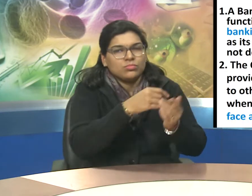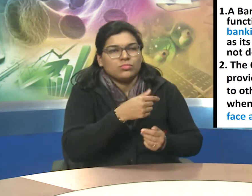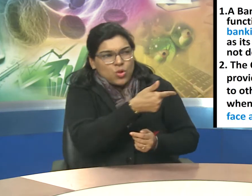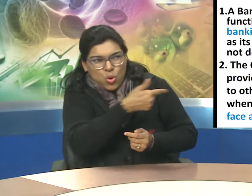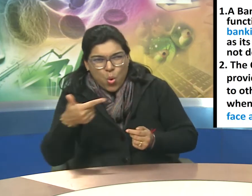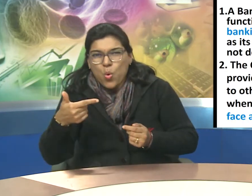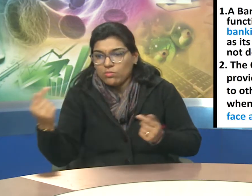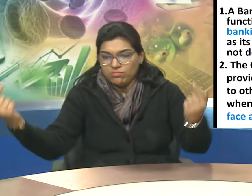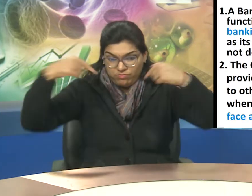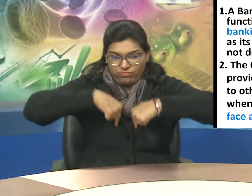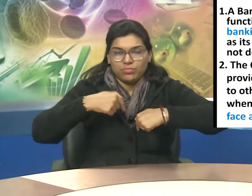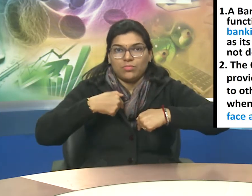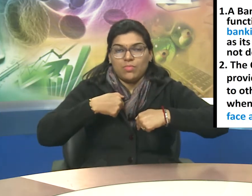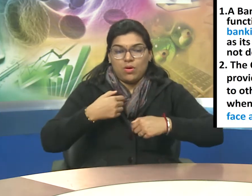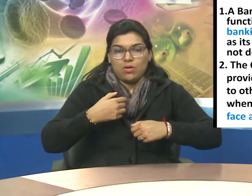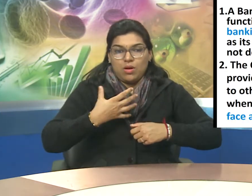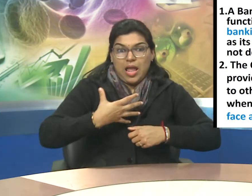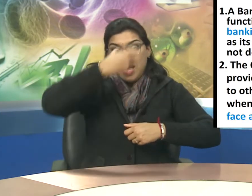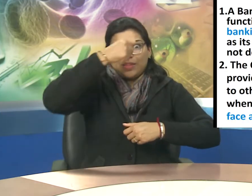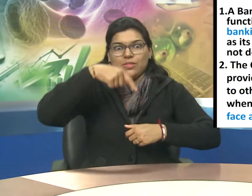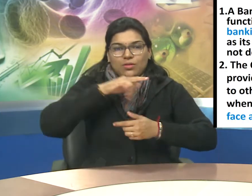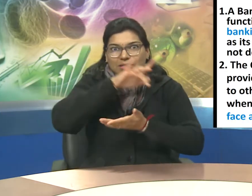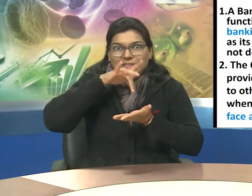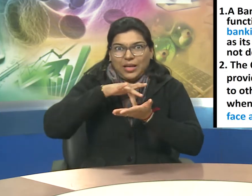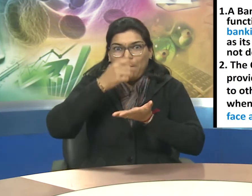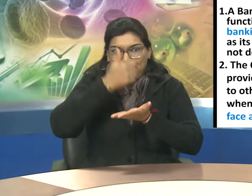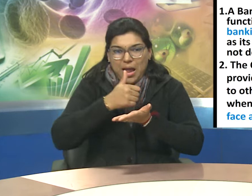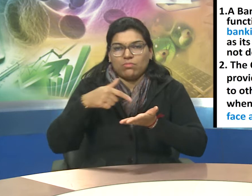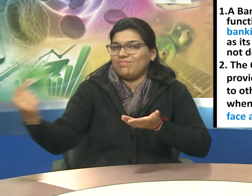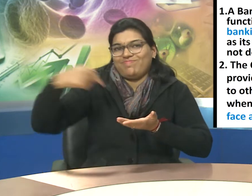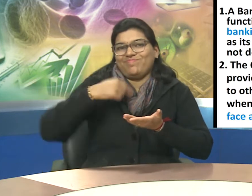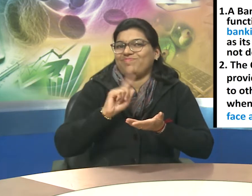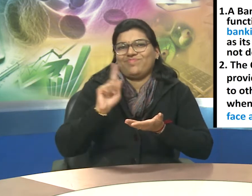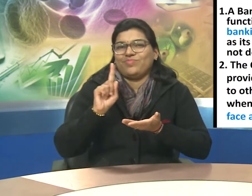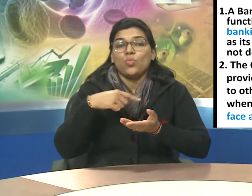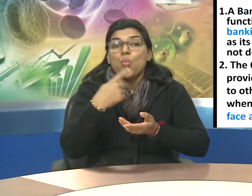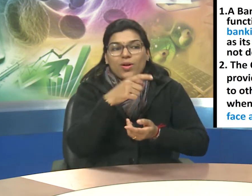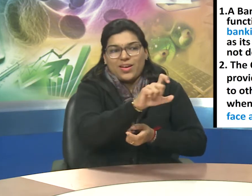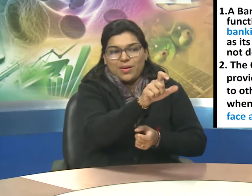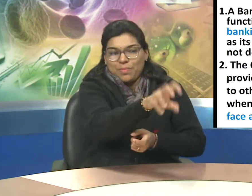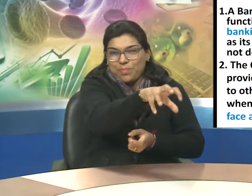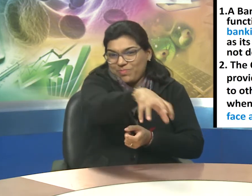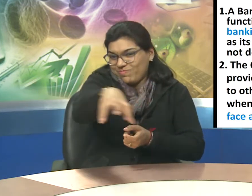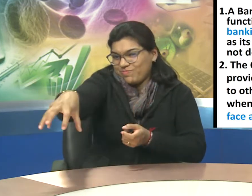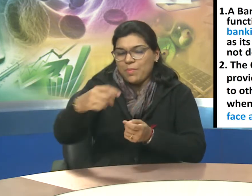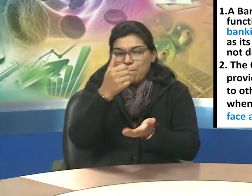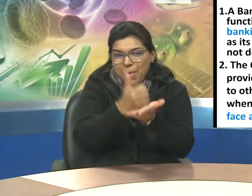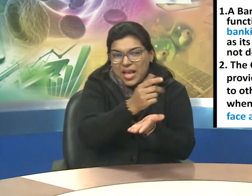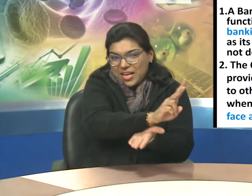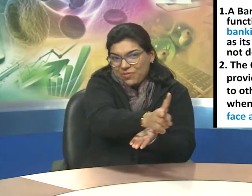So, a central bank is a bank which is entrusted with the functions of guiding and regulating the banking